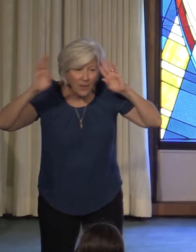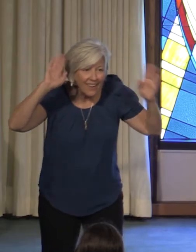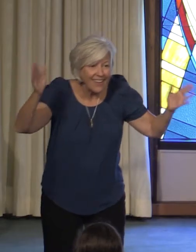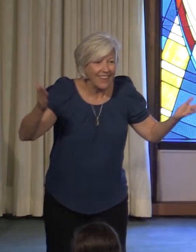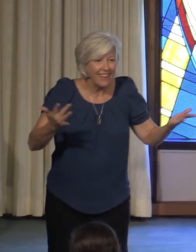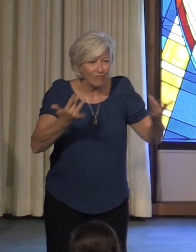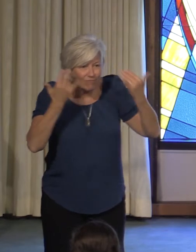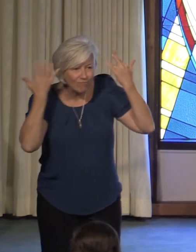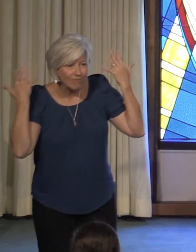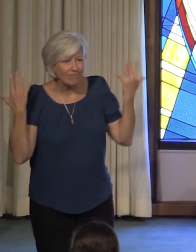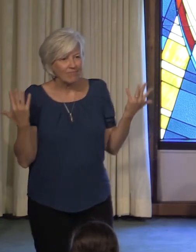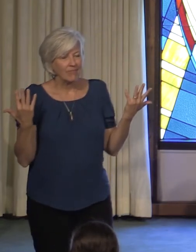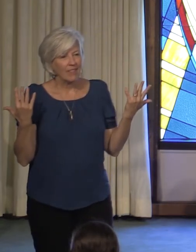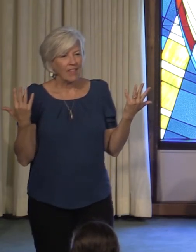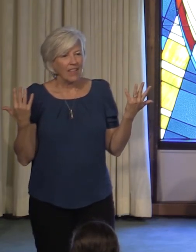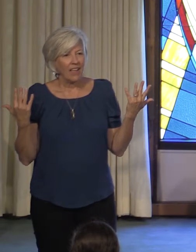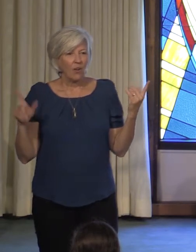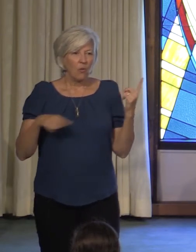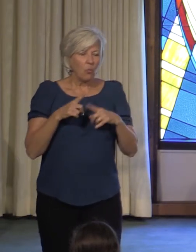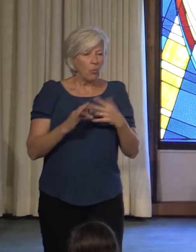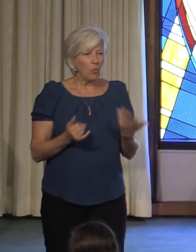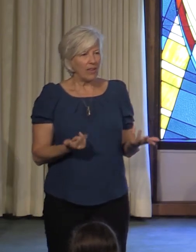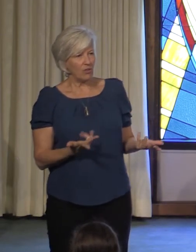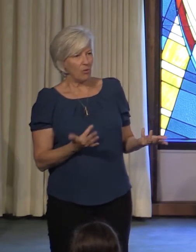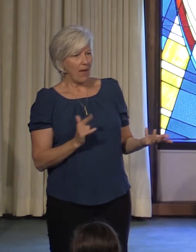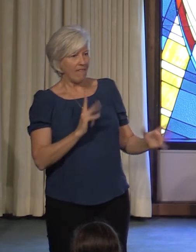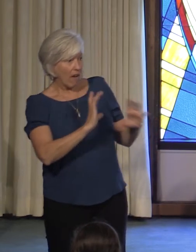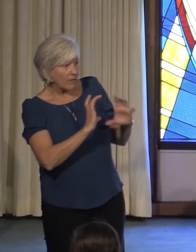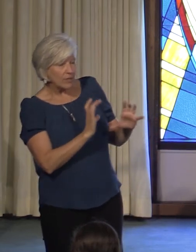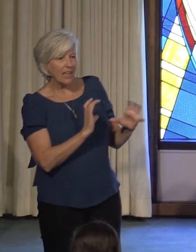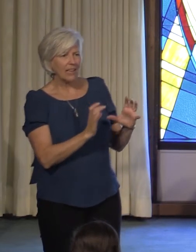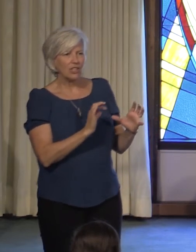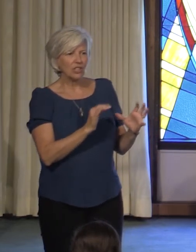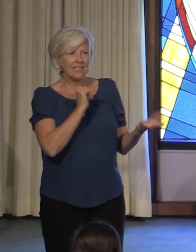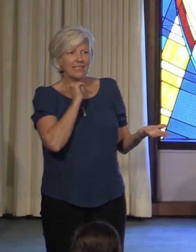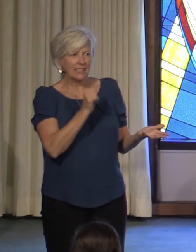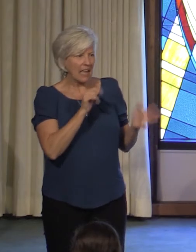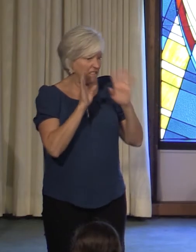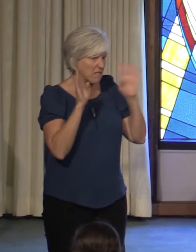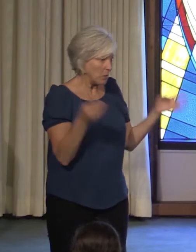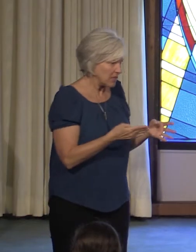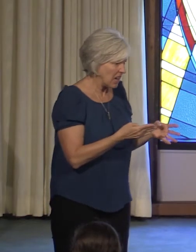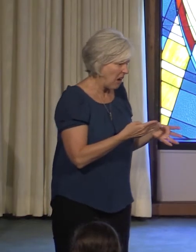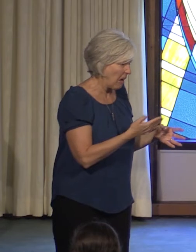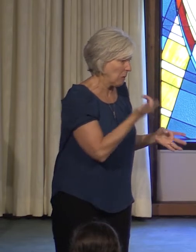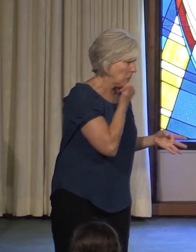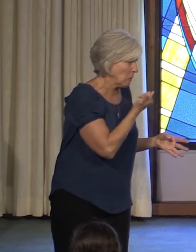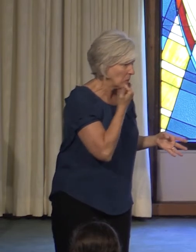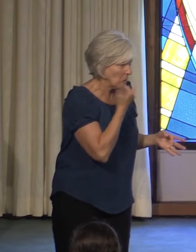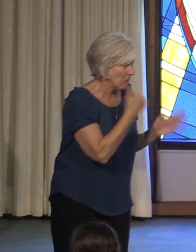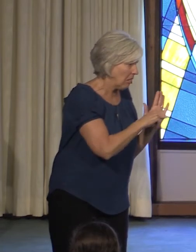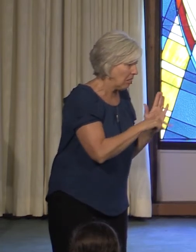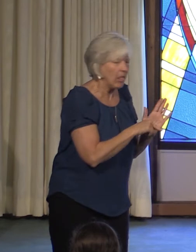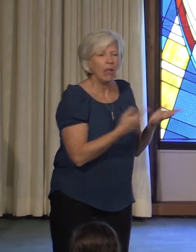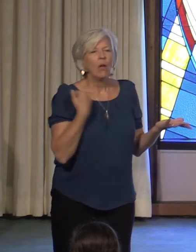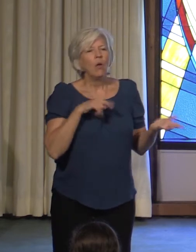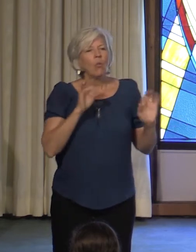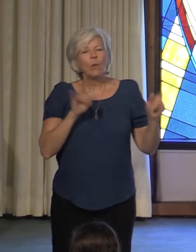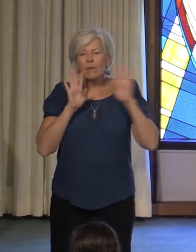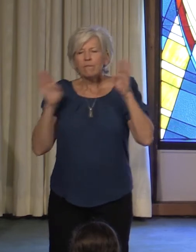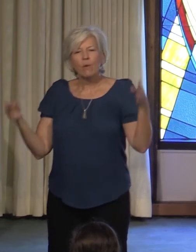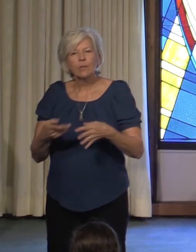warmly. When we get into conversations with people, instead of focusing on the things that are going wrong, we can focus on what's